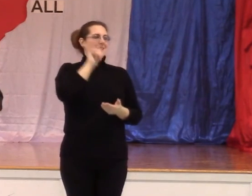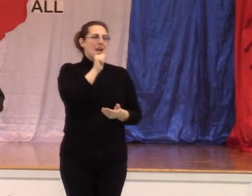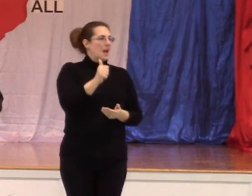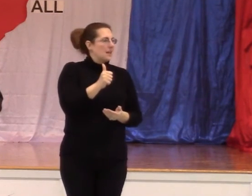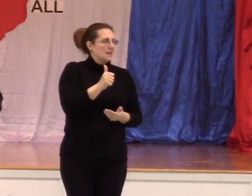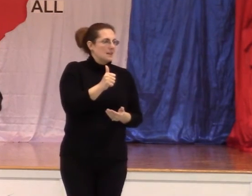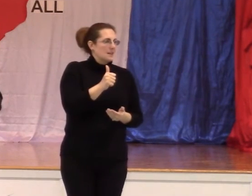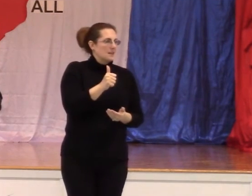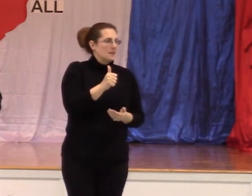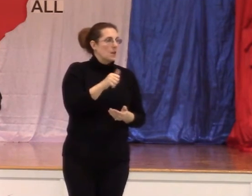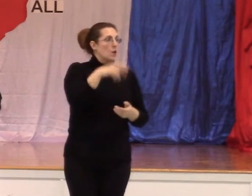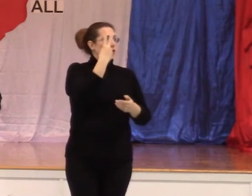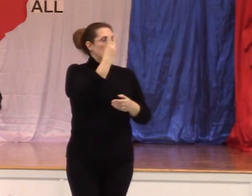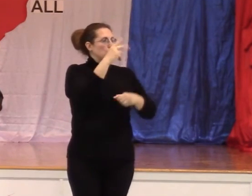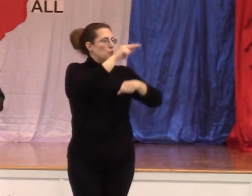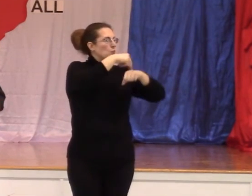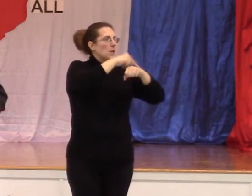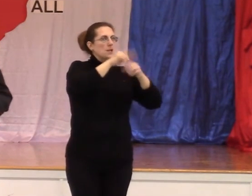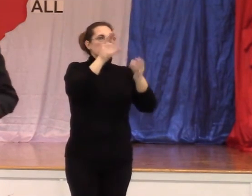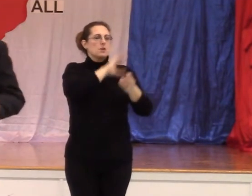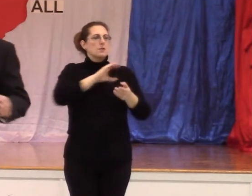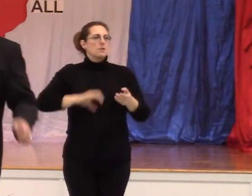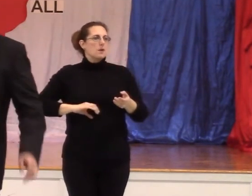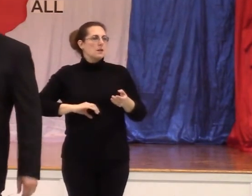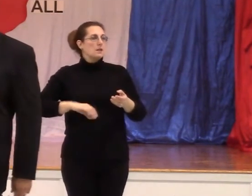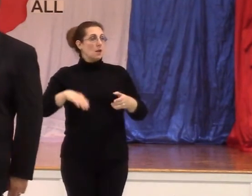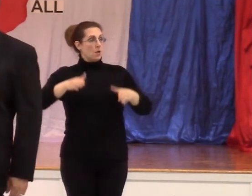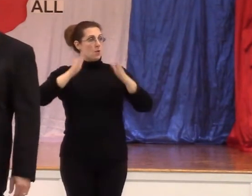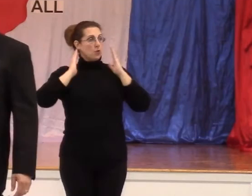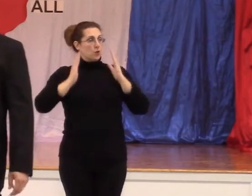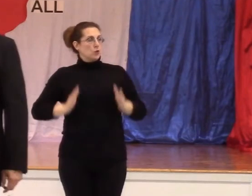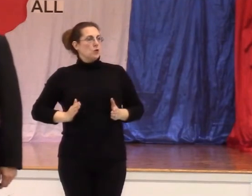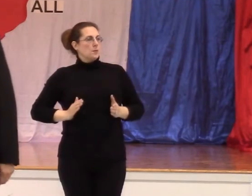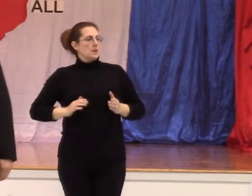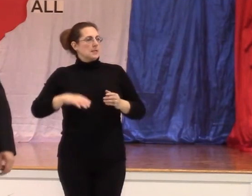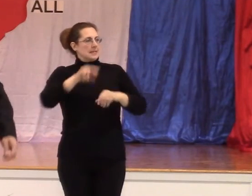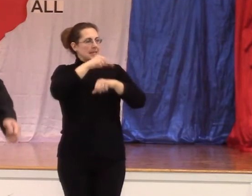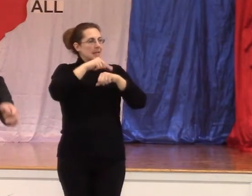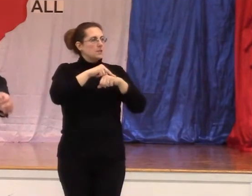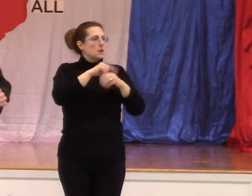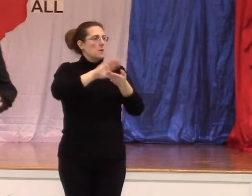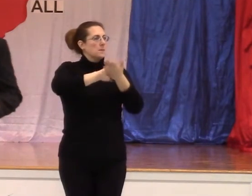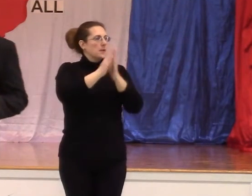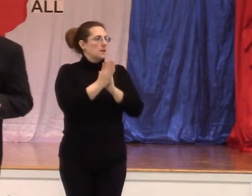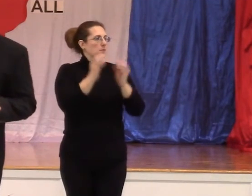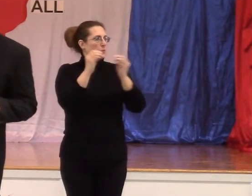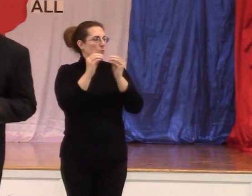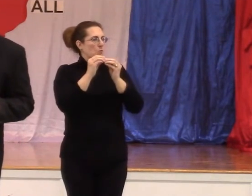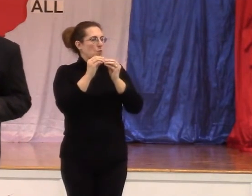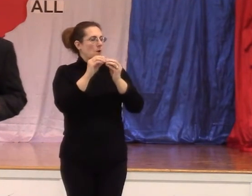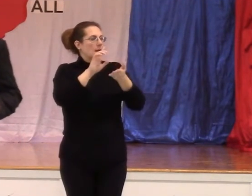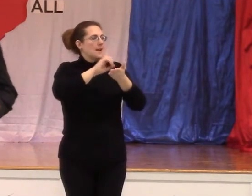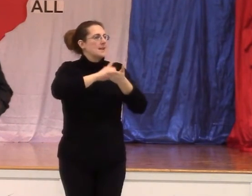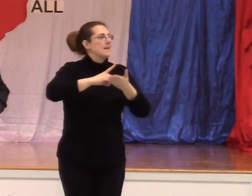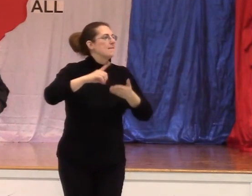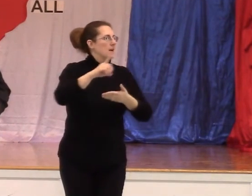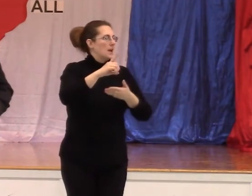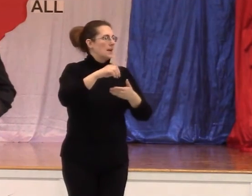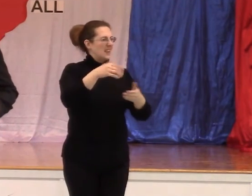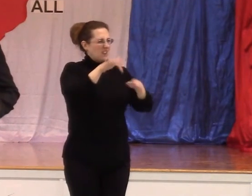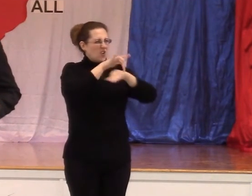Christ, the human nature becomes more and more divine. which is, of course, an early church